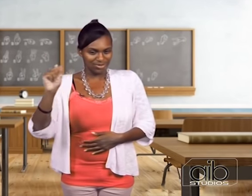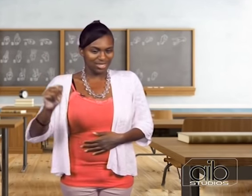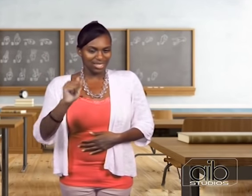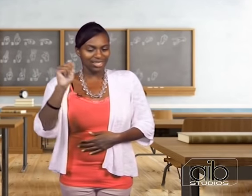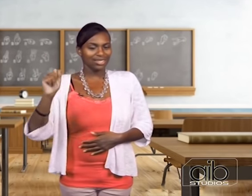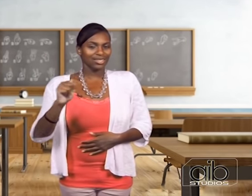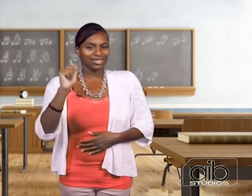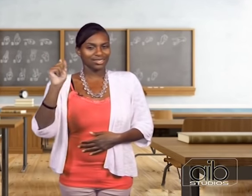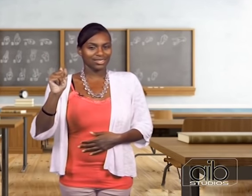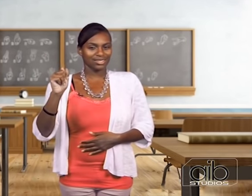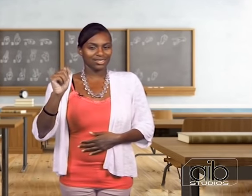Tuesday,